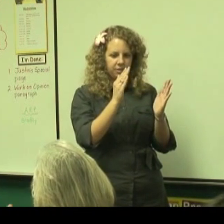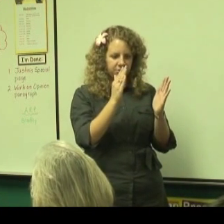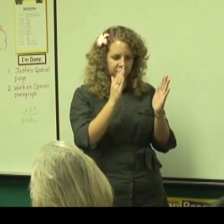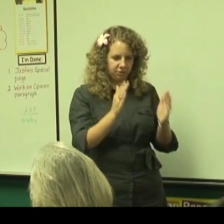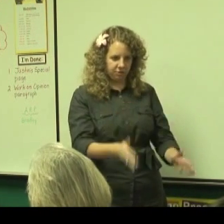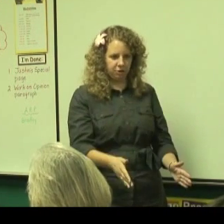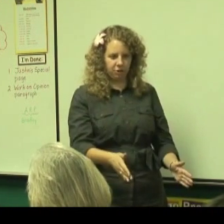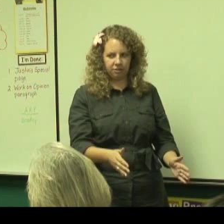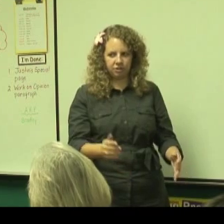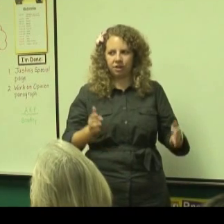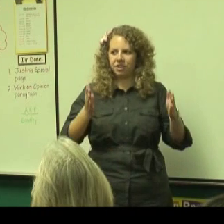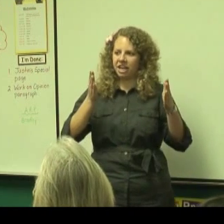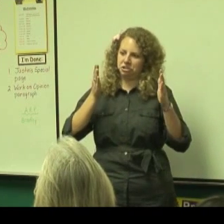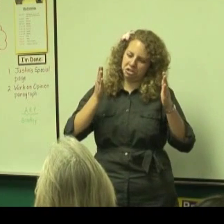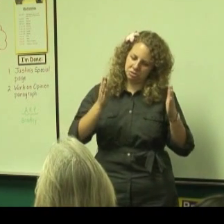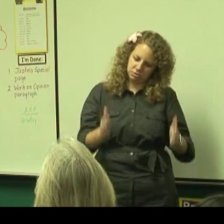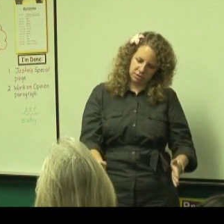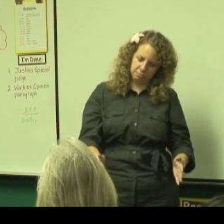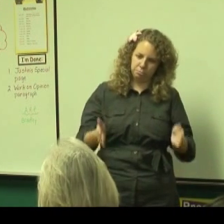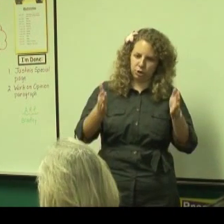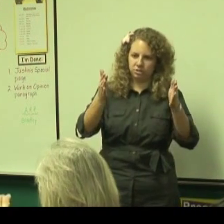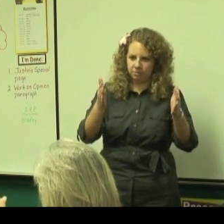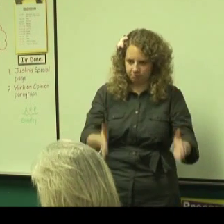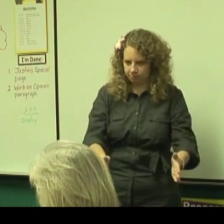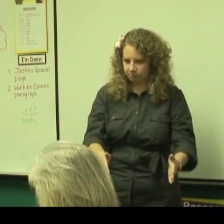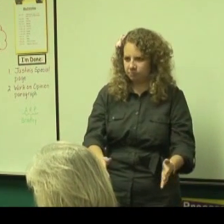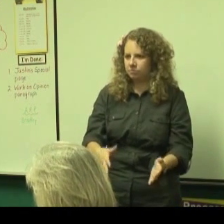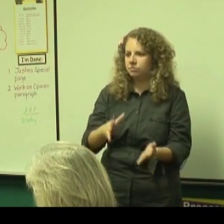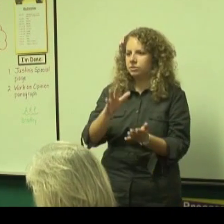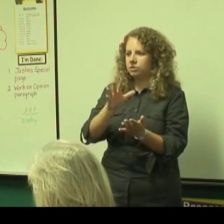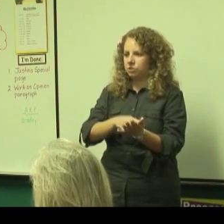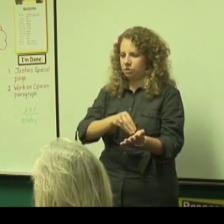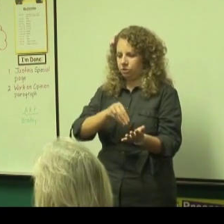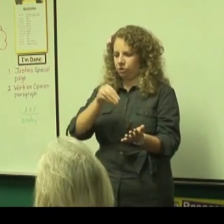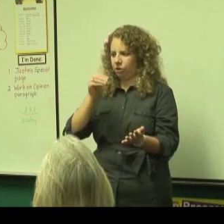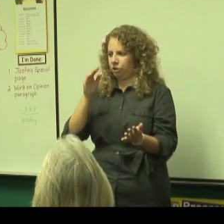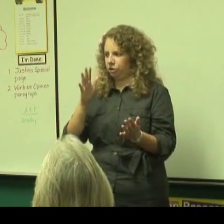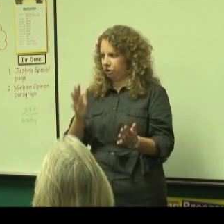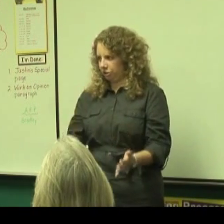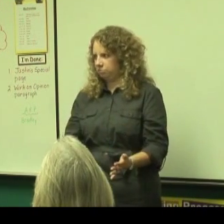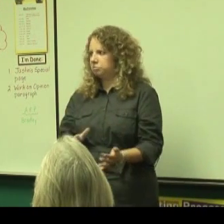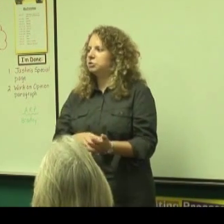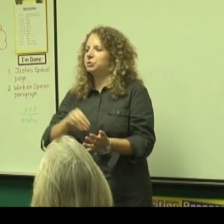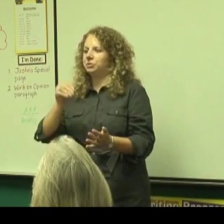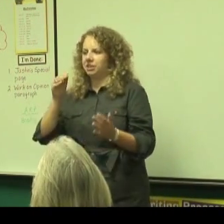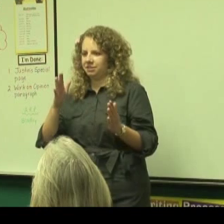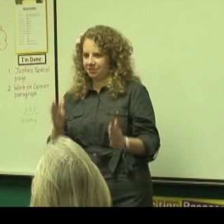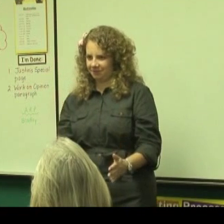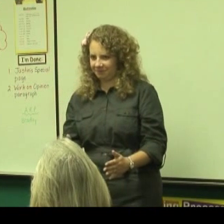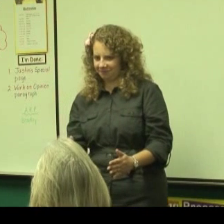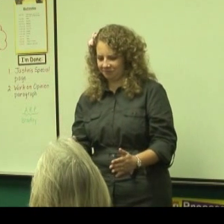down to it's called the agent, the person. So learner, student,